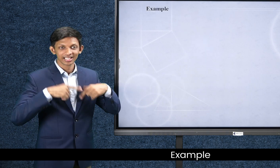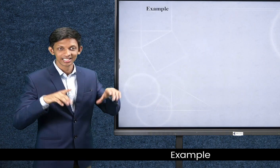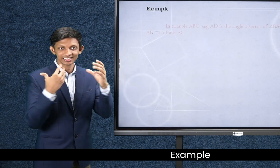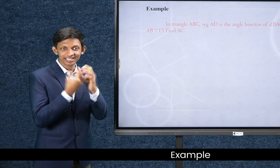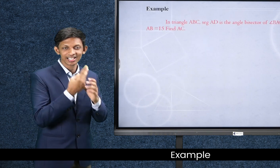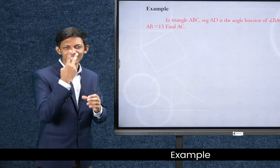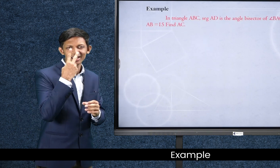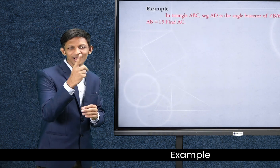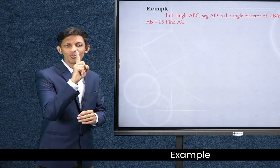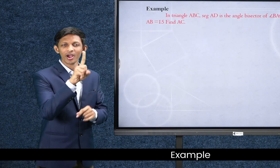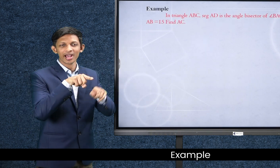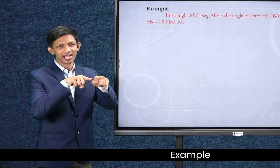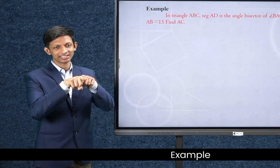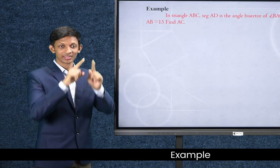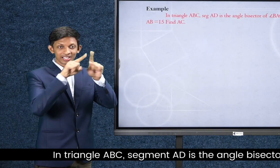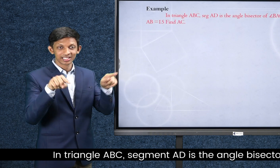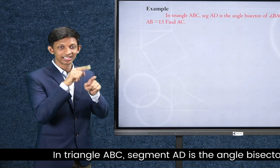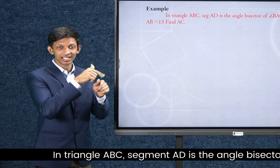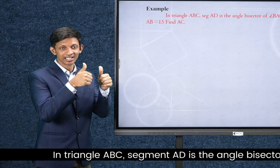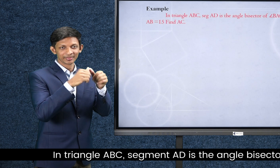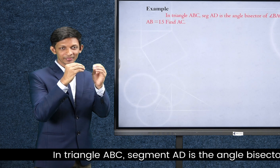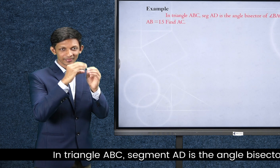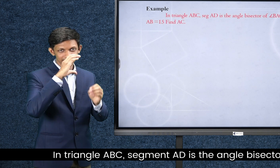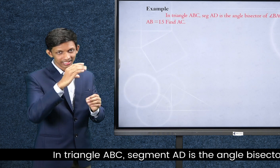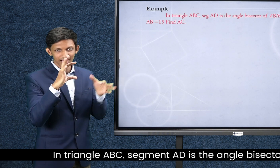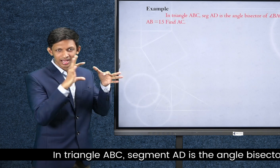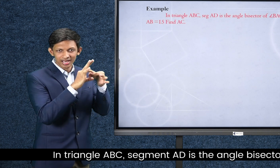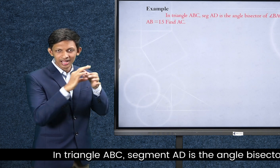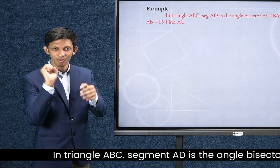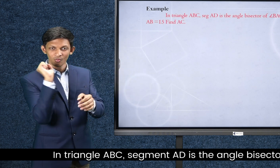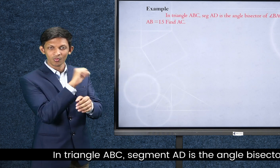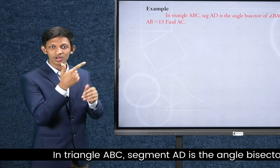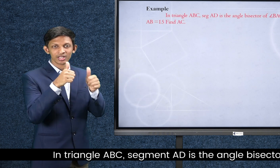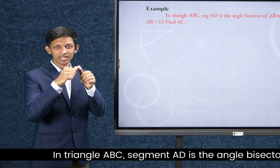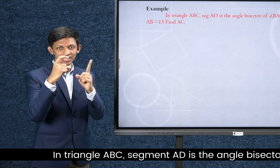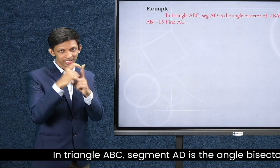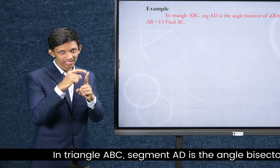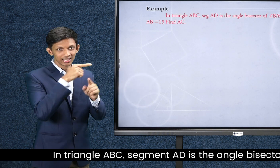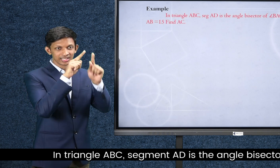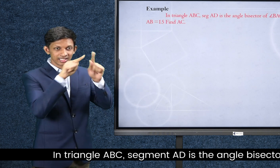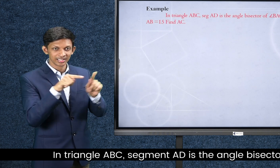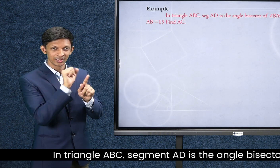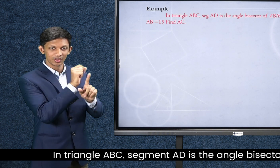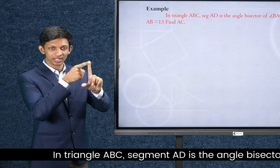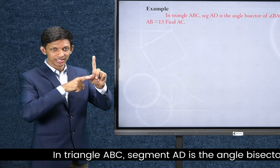Let us see one example. In triangle ABC, segment AD is the angle bisector of angle